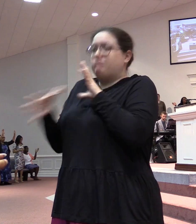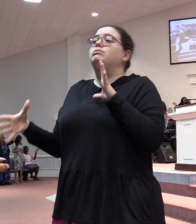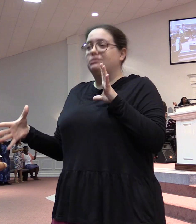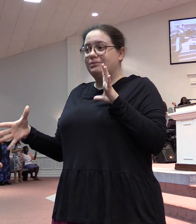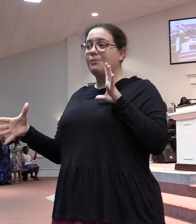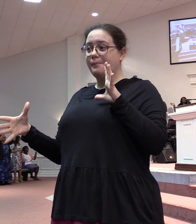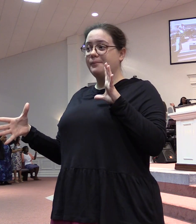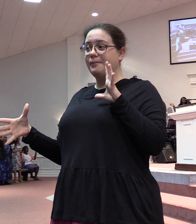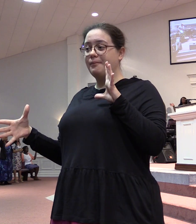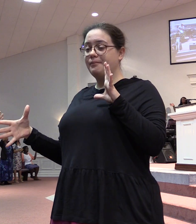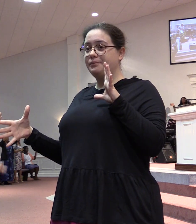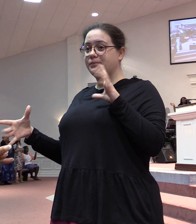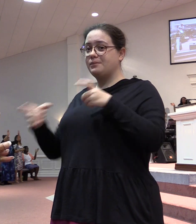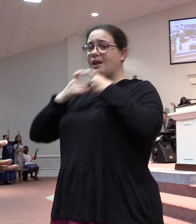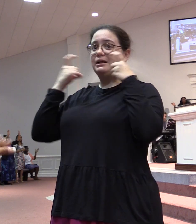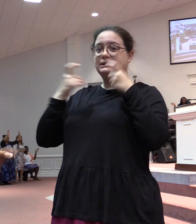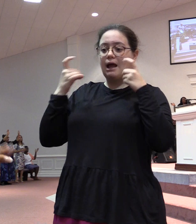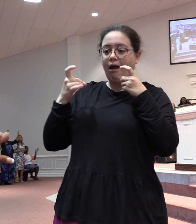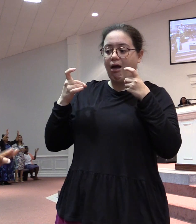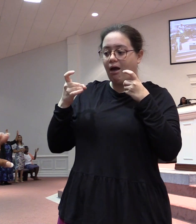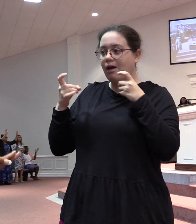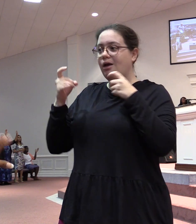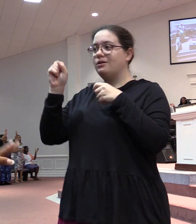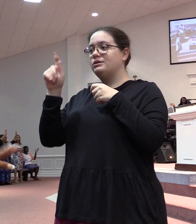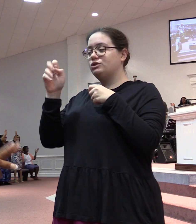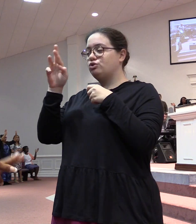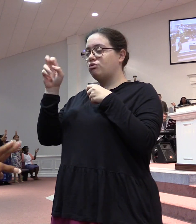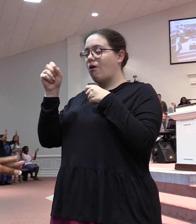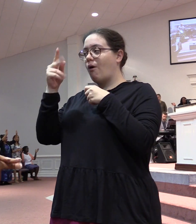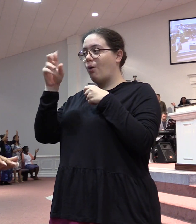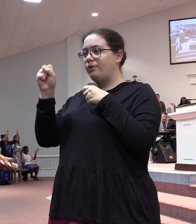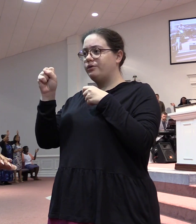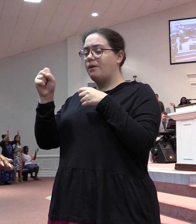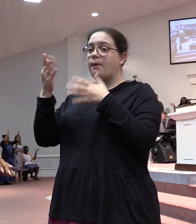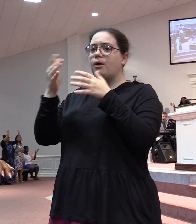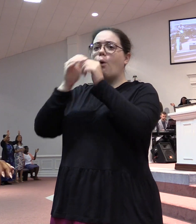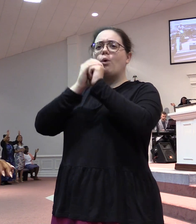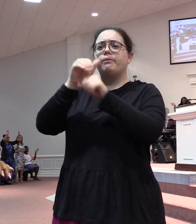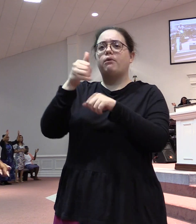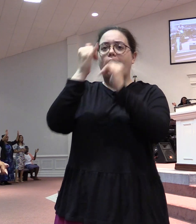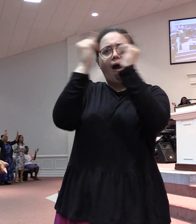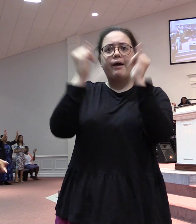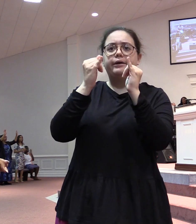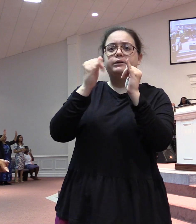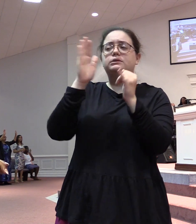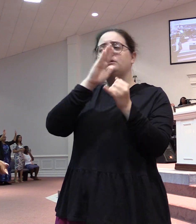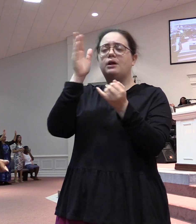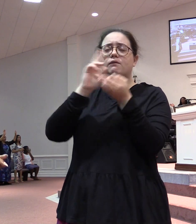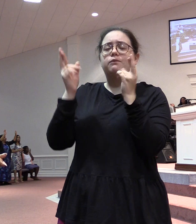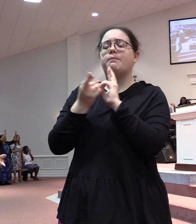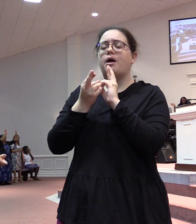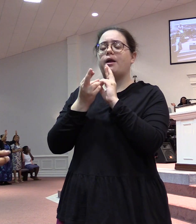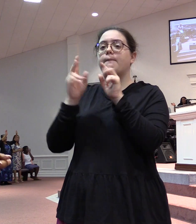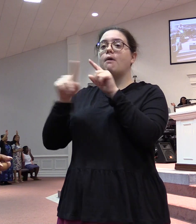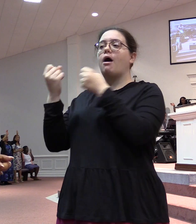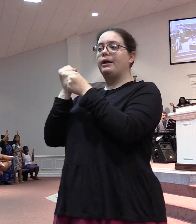sin, the stronghold, is worshiping other gods, not repenting of your sins. But the salvation